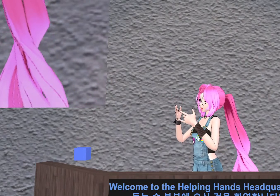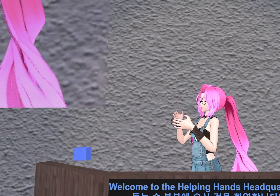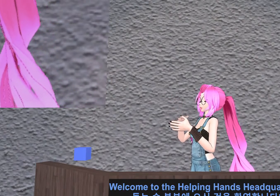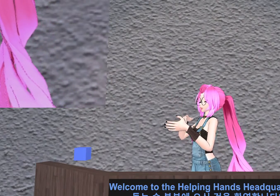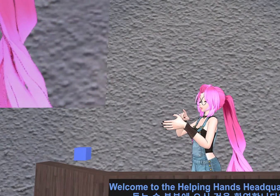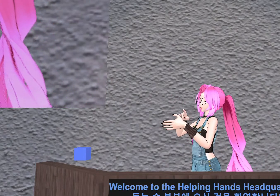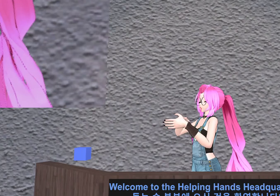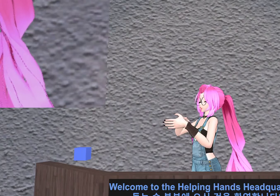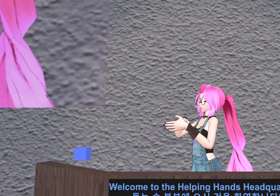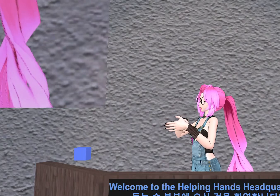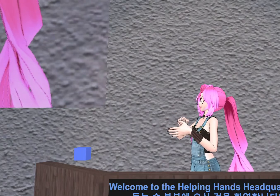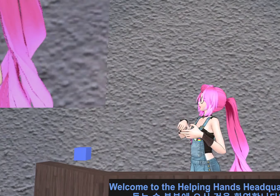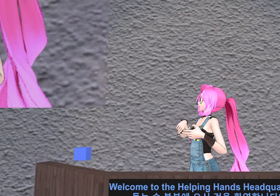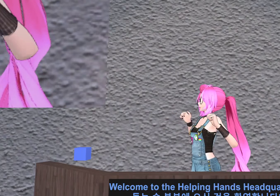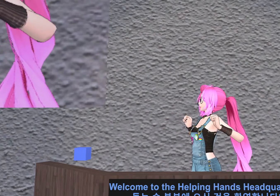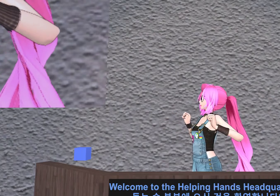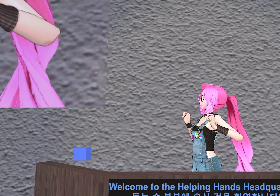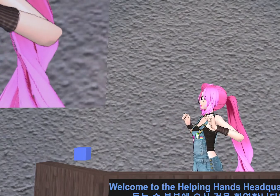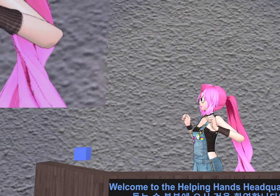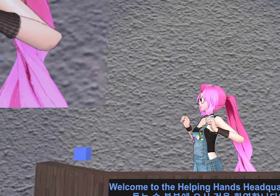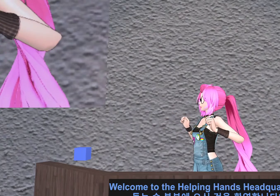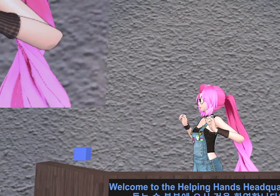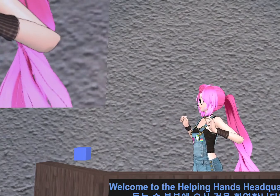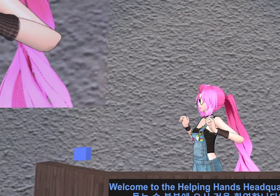But for now, I highly recommend watching that video.